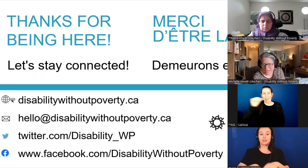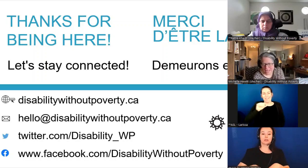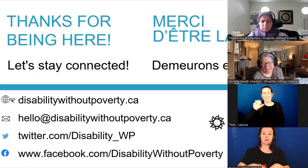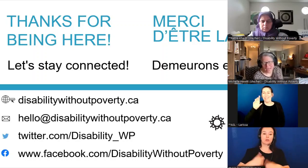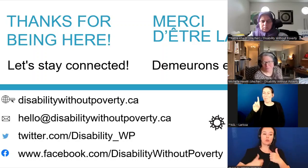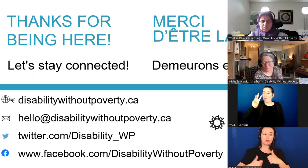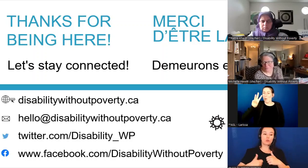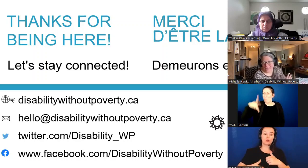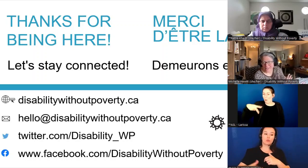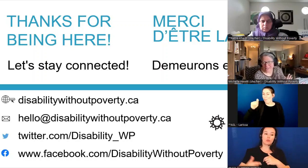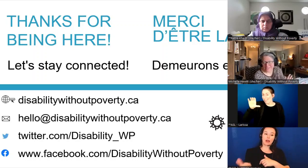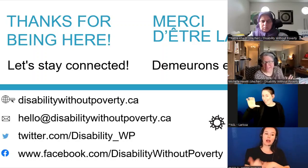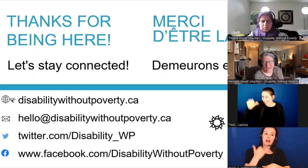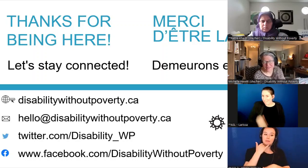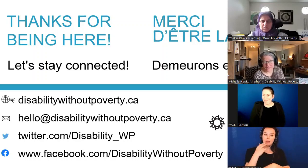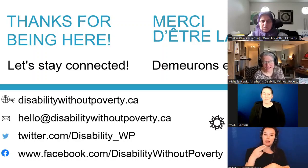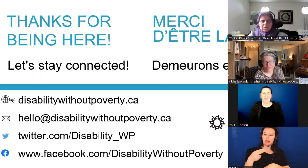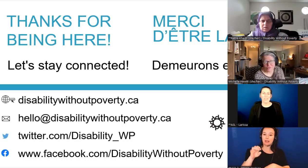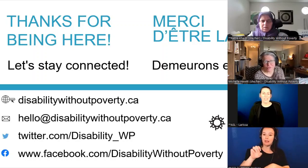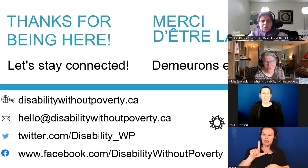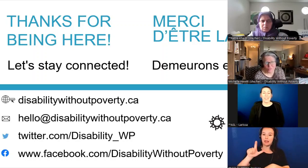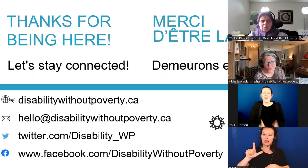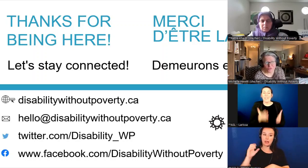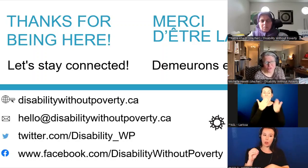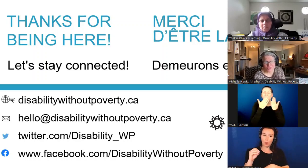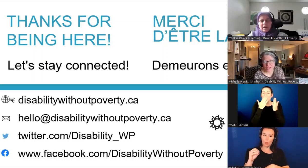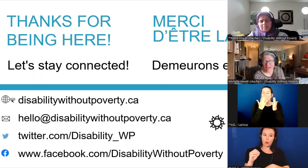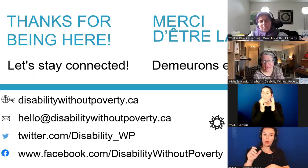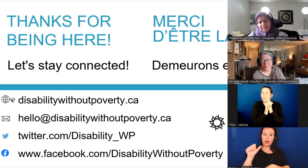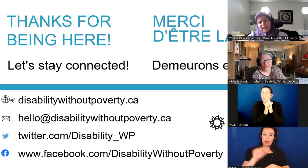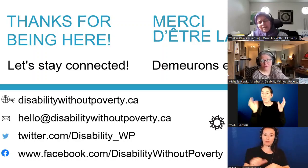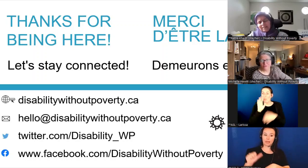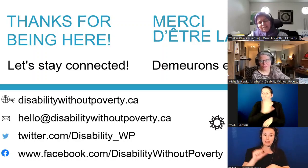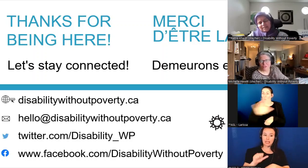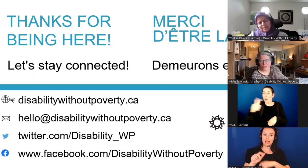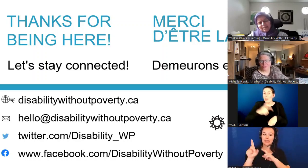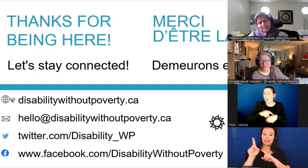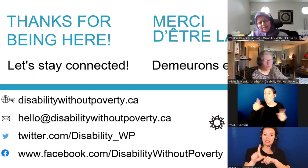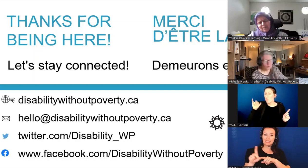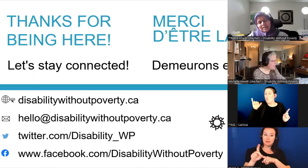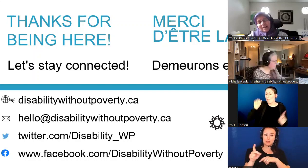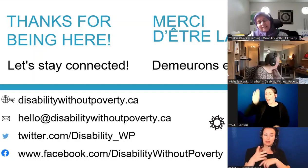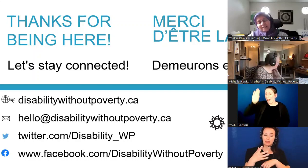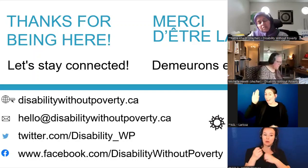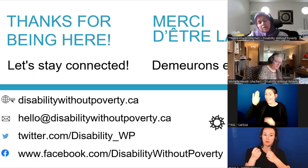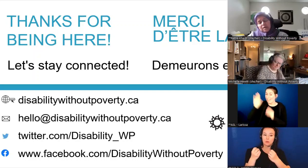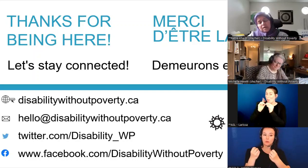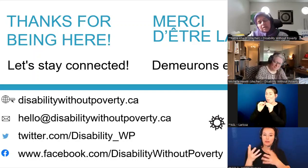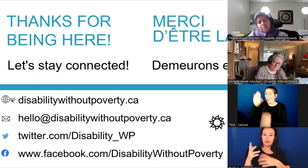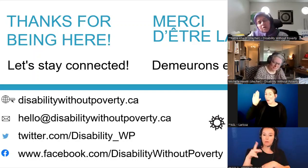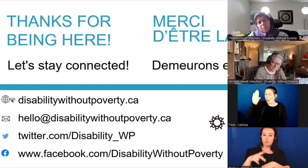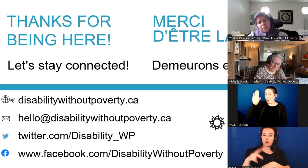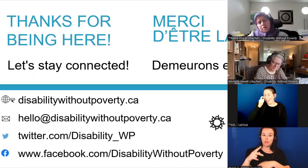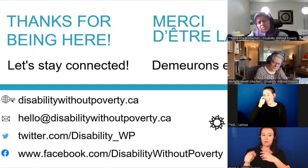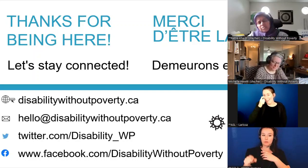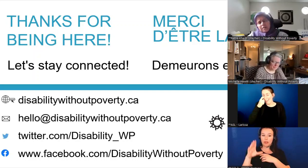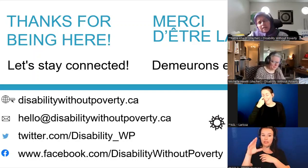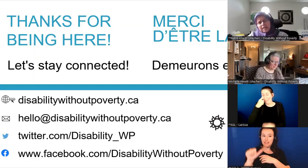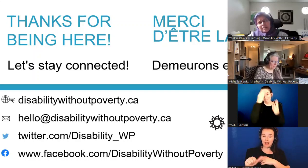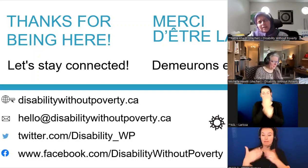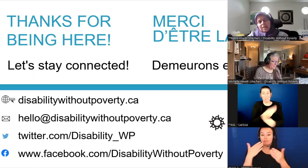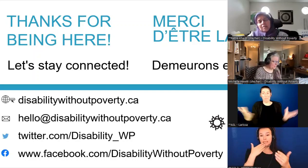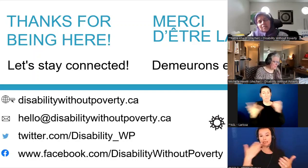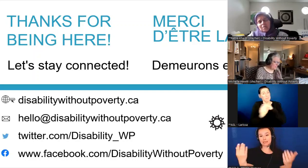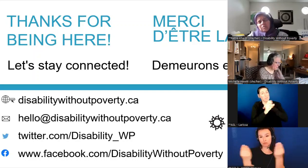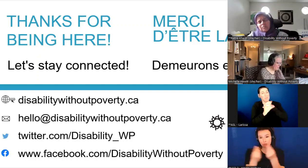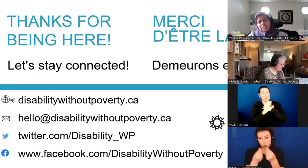hello@disabilitywithoutpoverty.ca. I thank you so much for your time. One last little infomercial